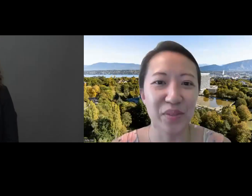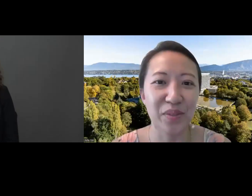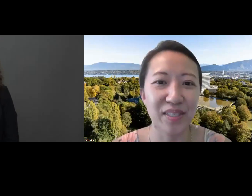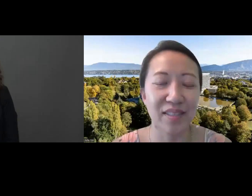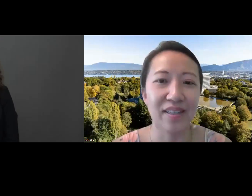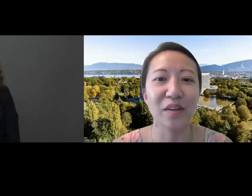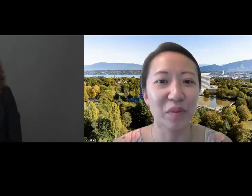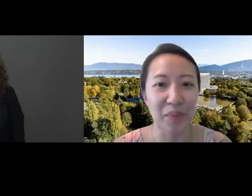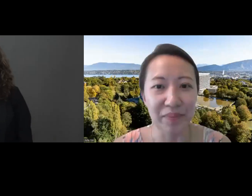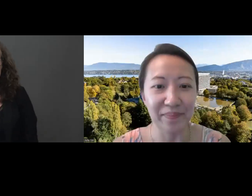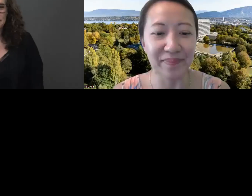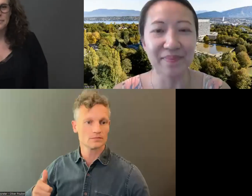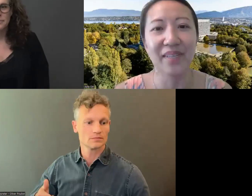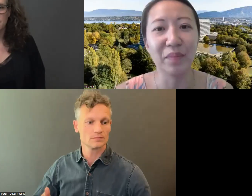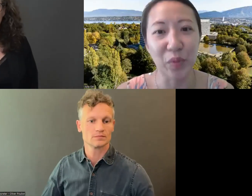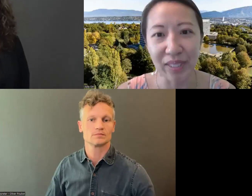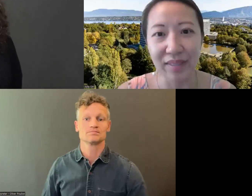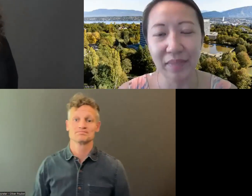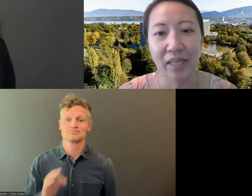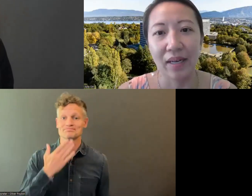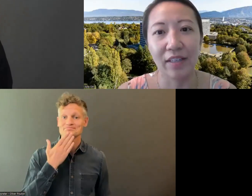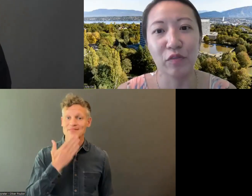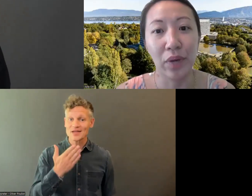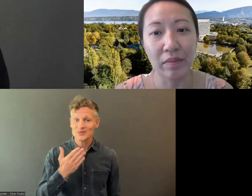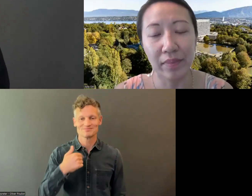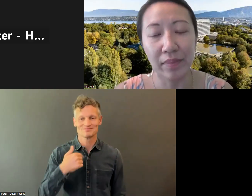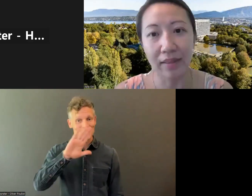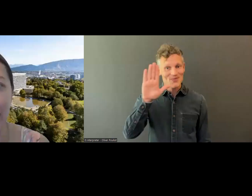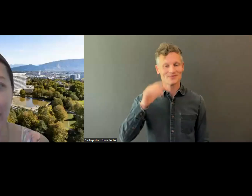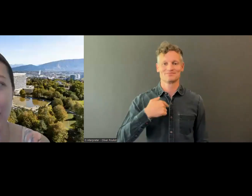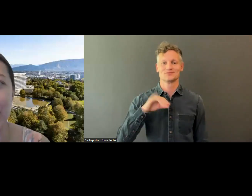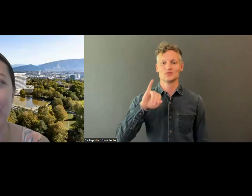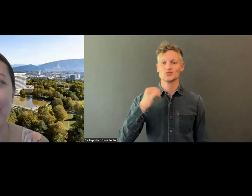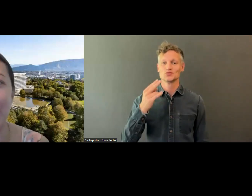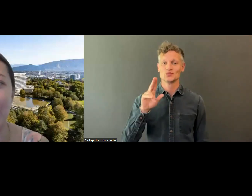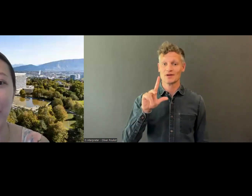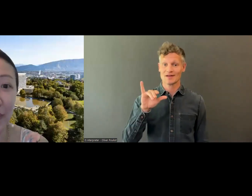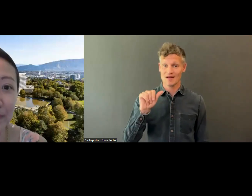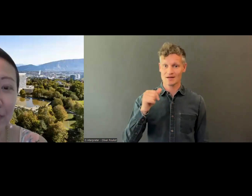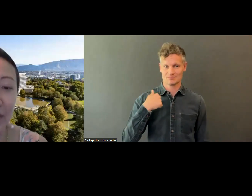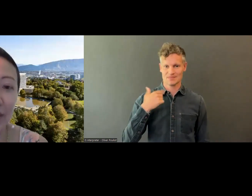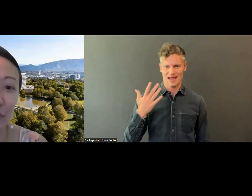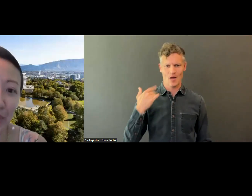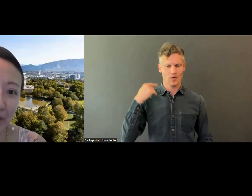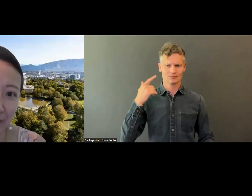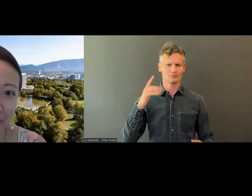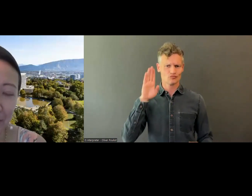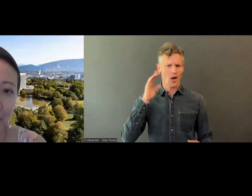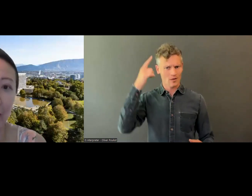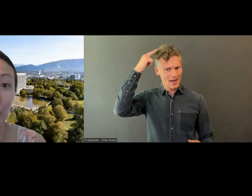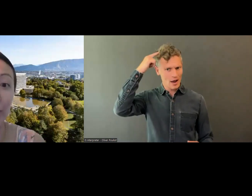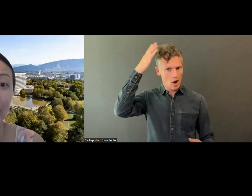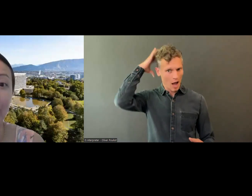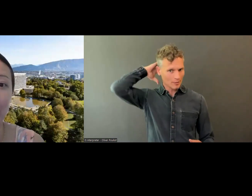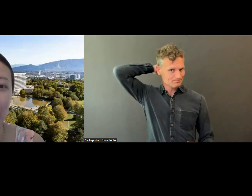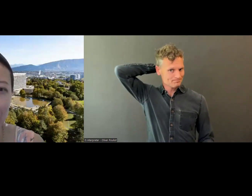Thank you, Susan, and hello, everyone. I'm Julia. I have brown mid-length hair that's currently tied in a bun, and I have brown eyes.